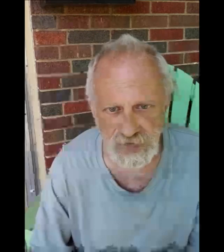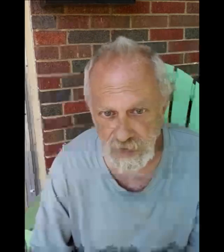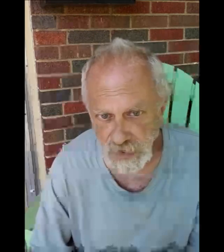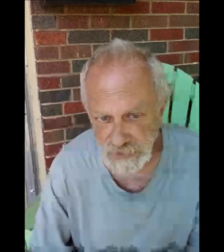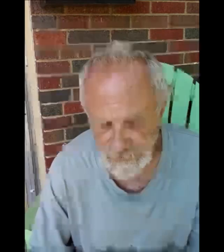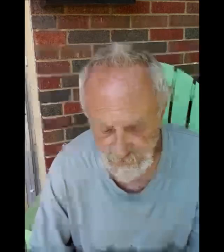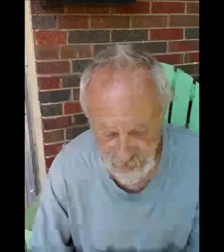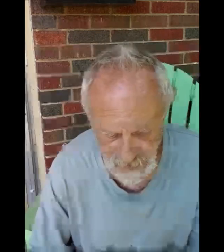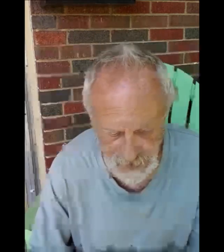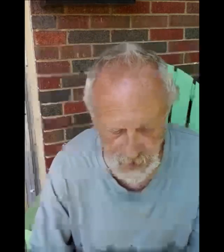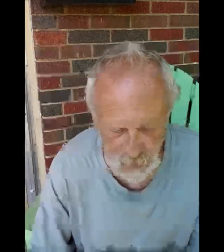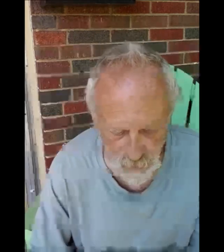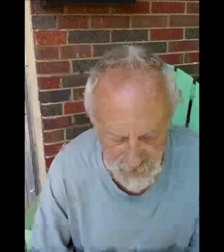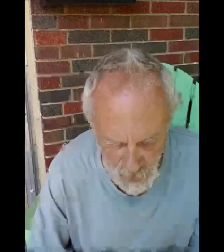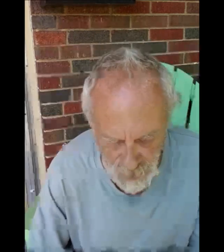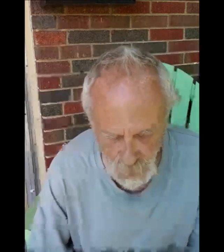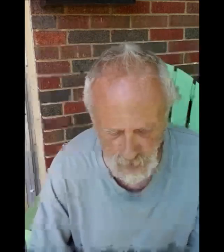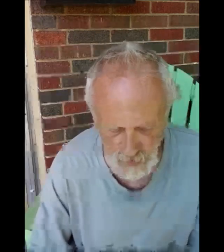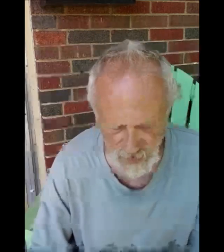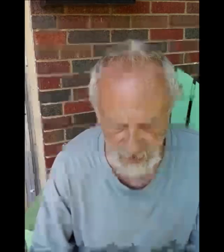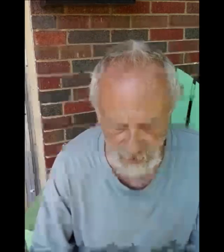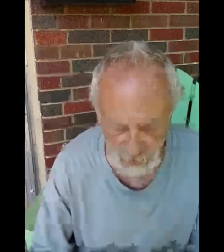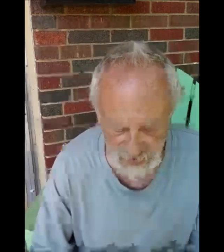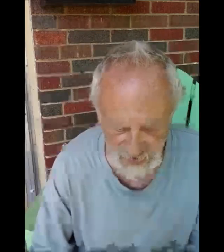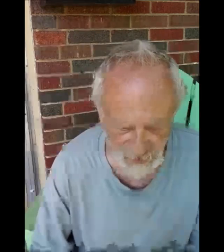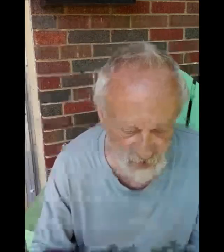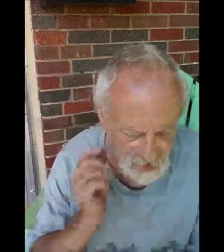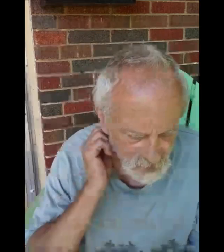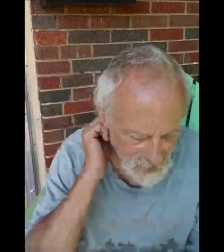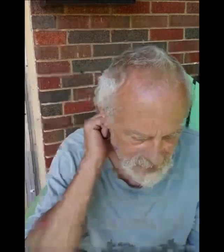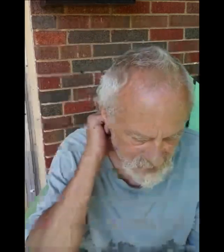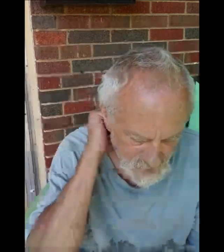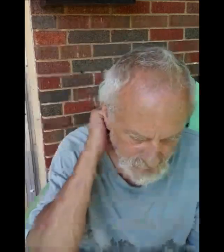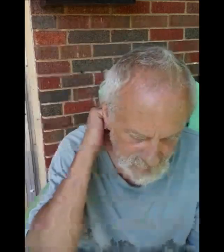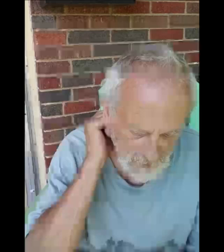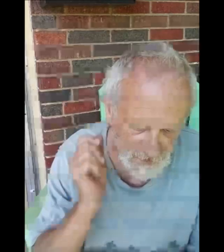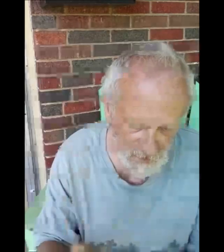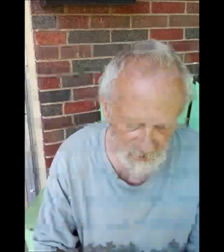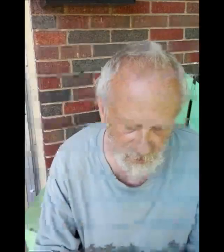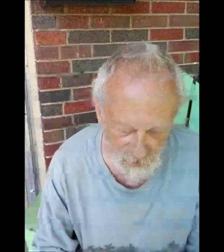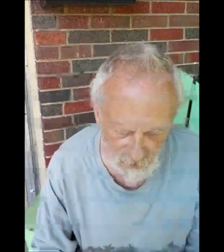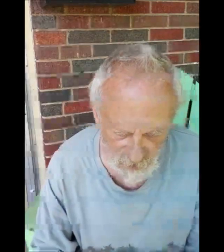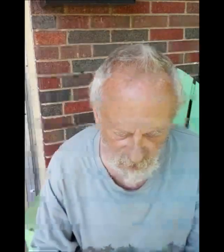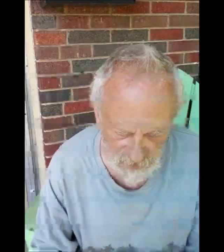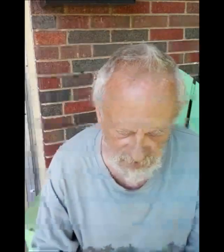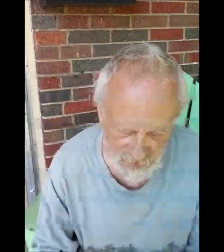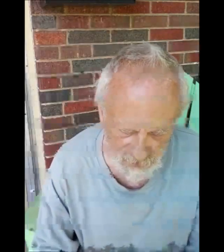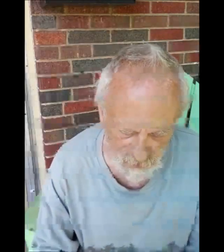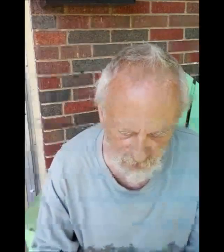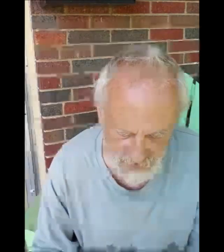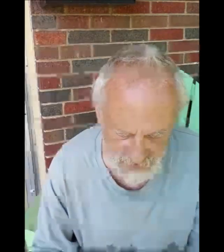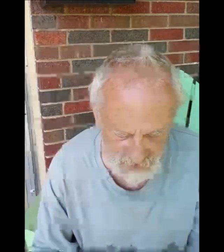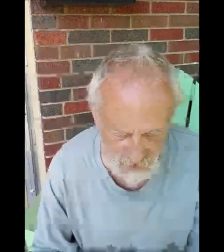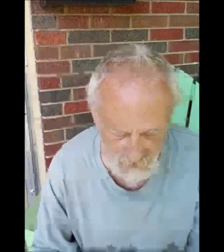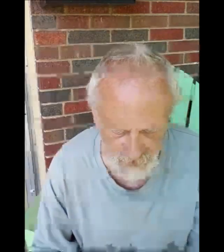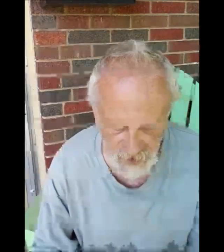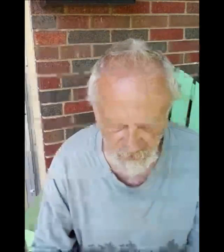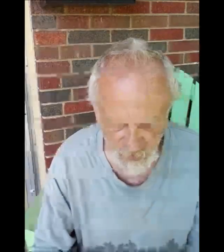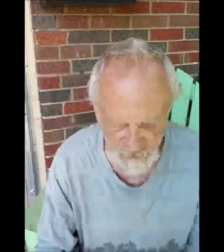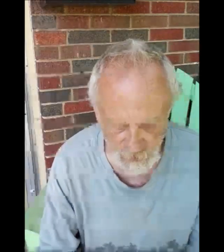night. We know how well the Indian boys can run and ride and jump. Their same grace and love of beautiful